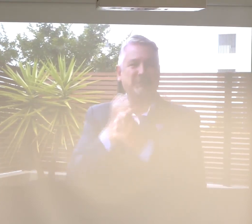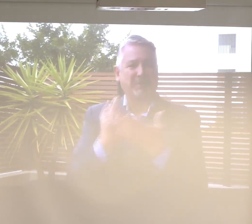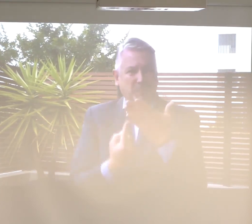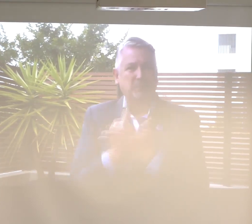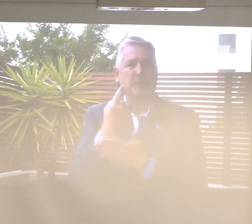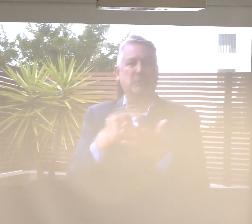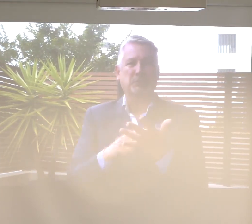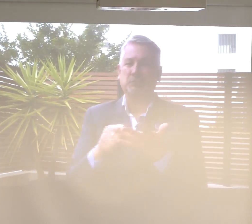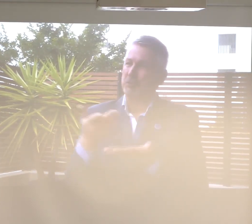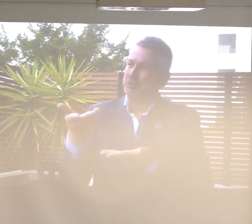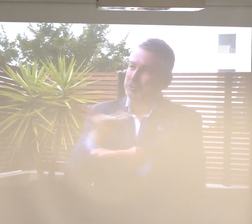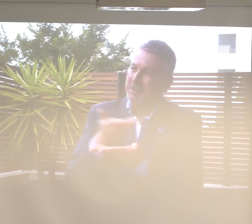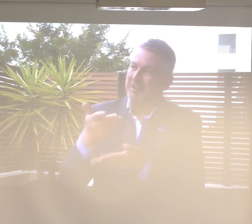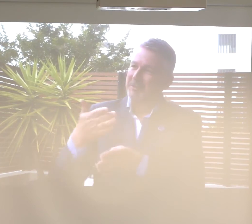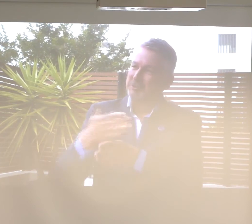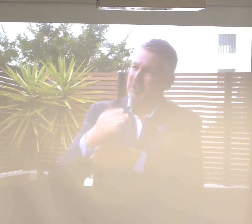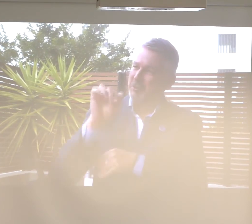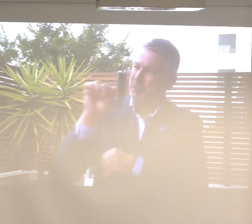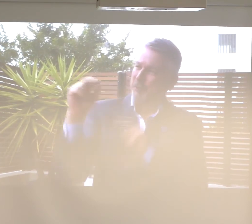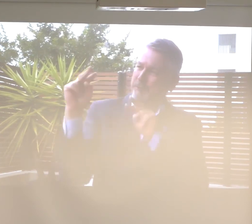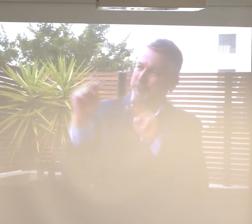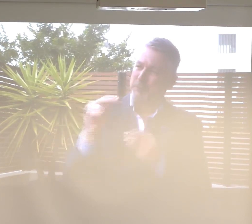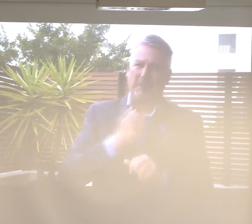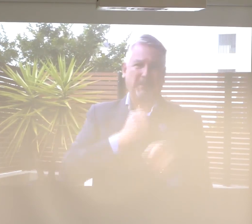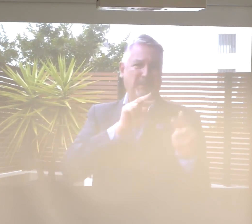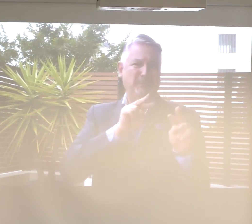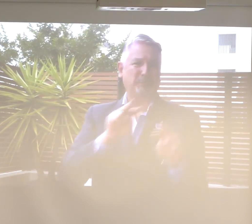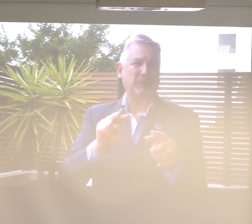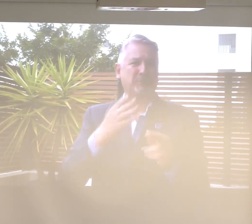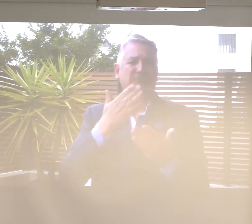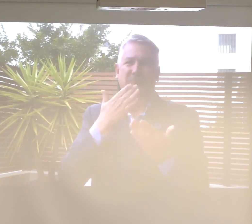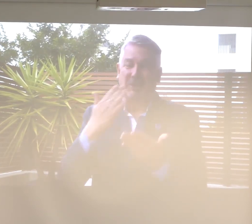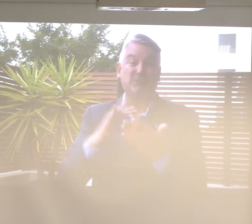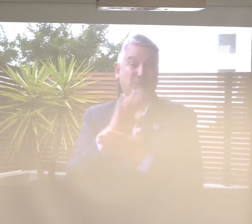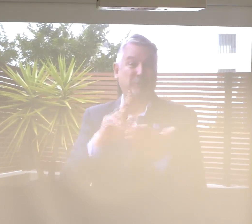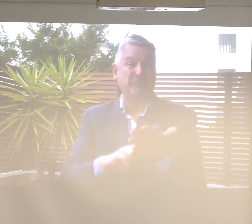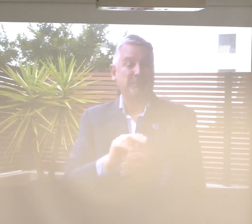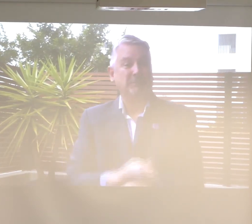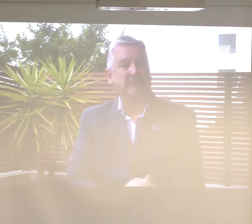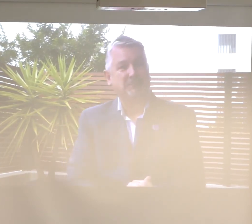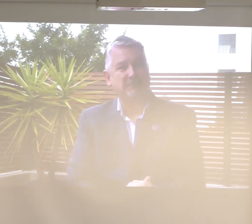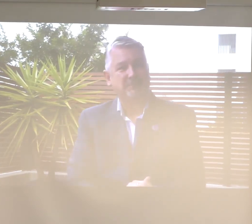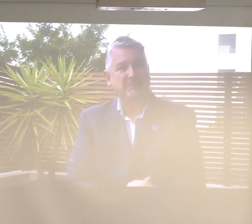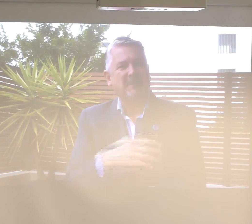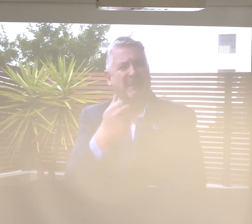with great interest, and I'm really pleased to have the opportunity to exchange information with him, to hear his views and opinions, and I thank John for